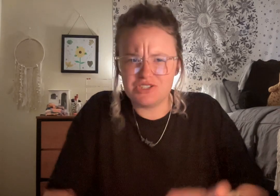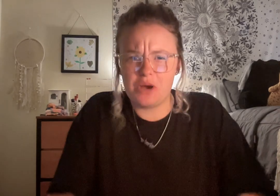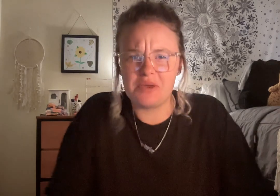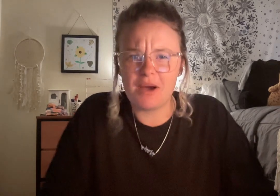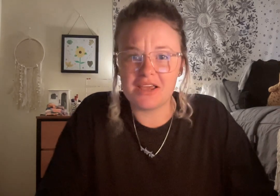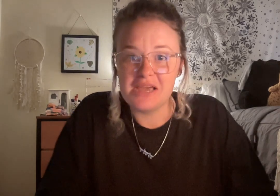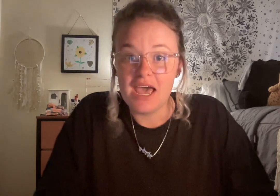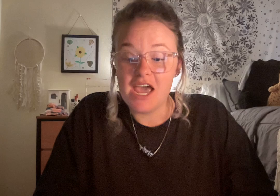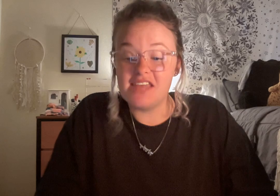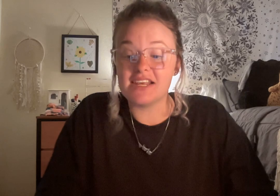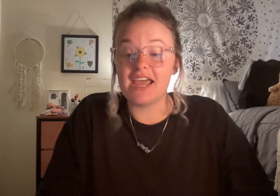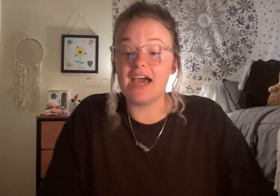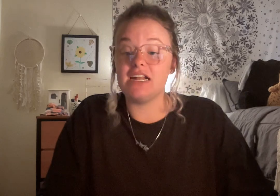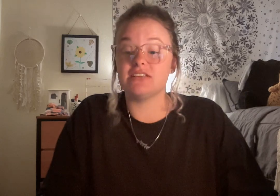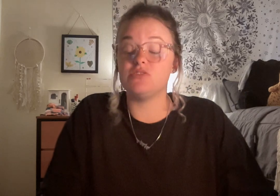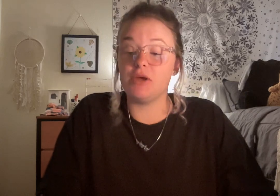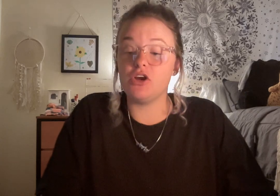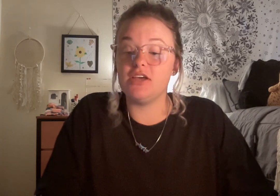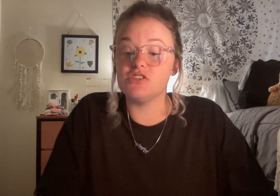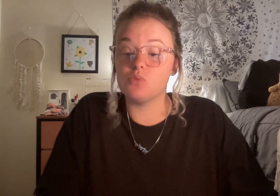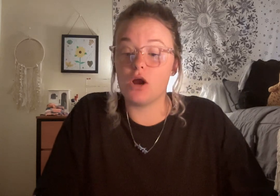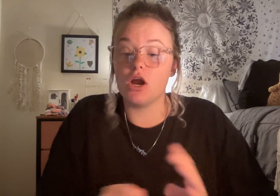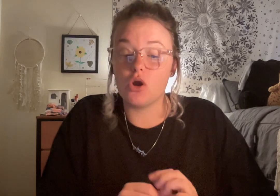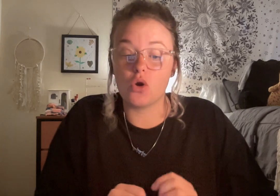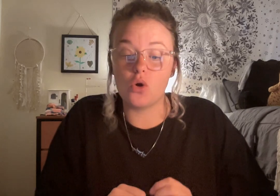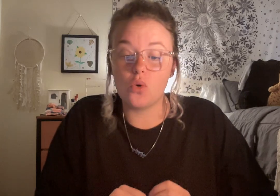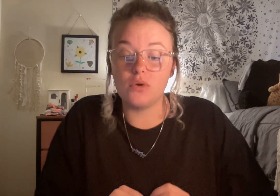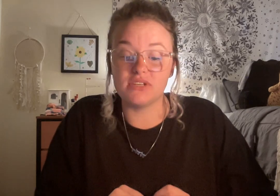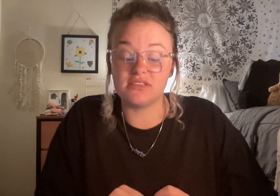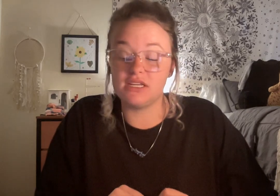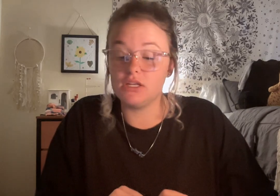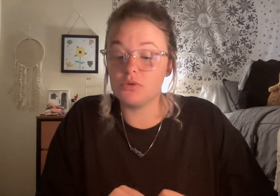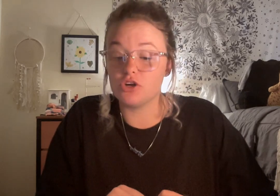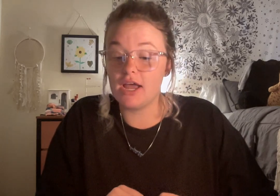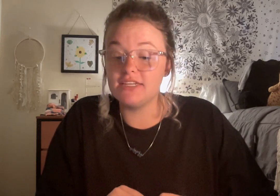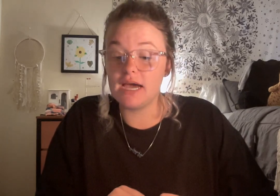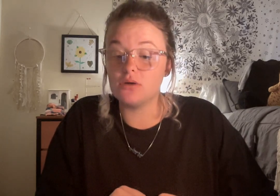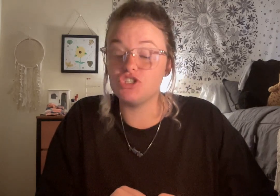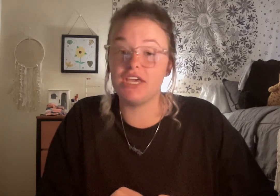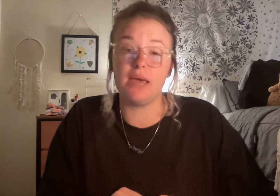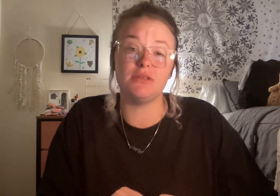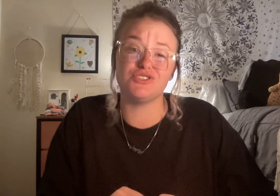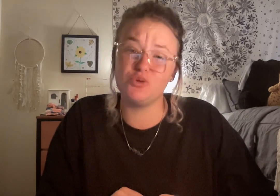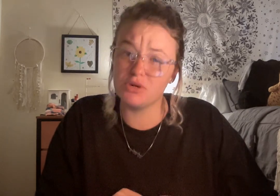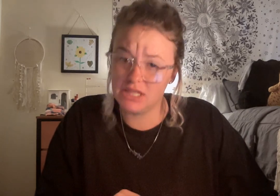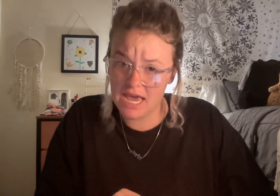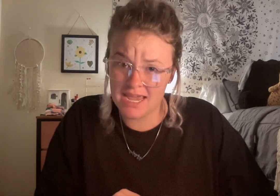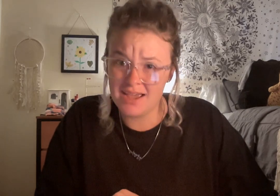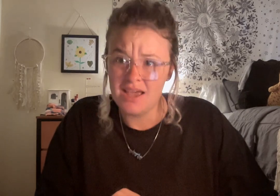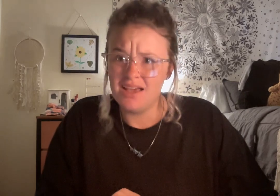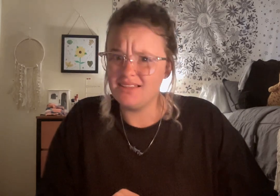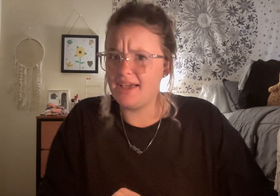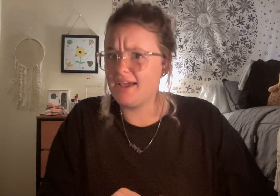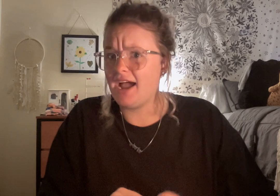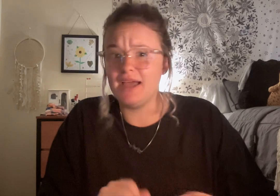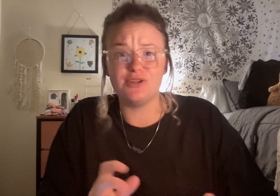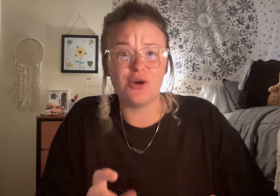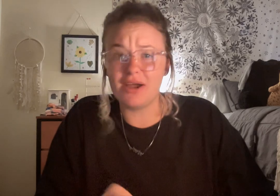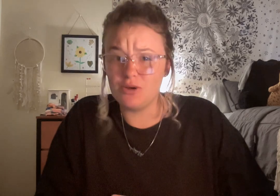taught me about it. And then I had an experience where a girl was like sitting there with her head down. She came in super late. Like I had no idea what